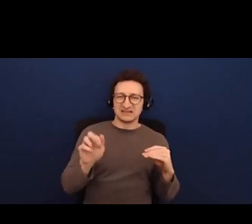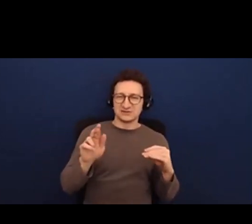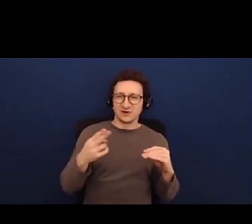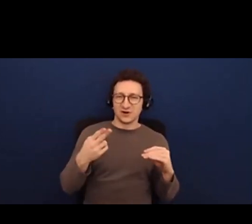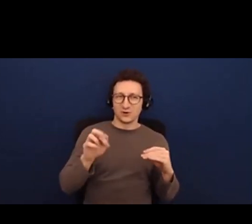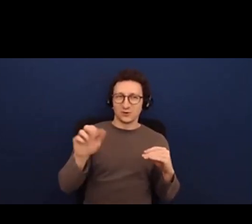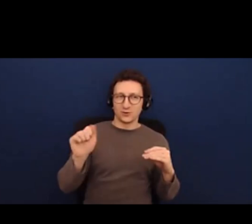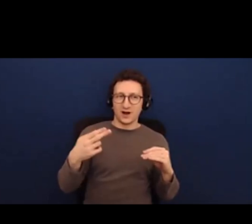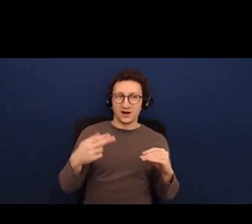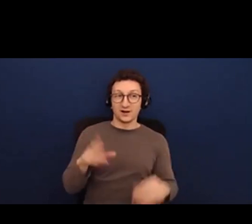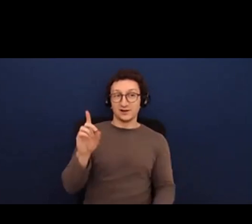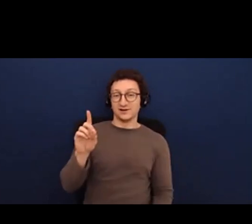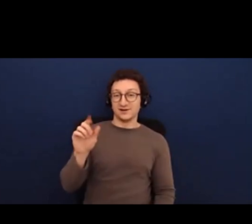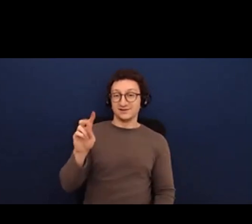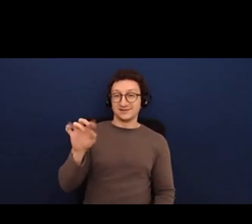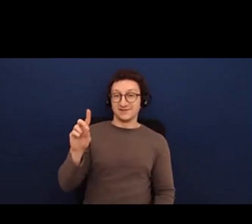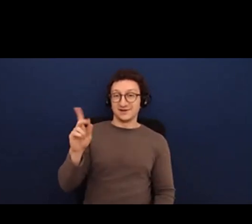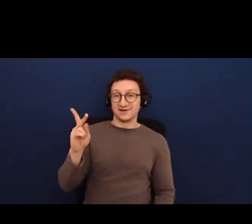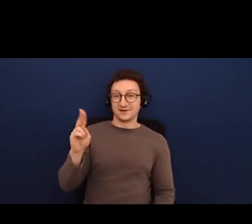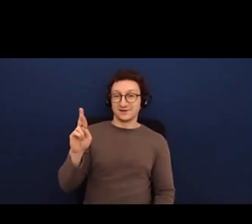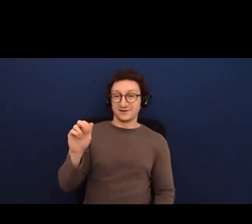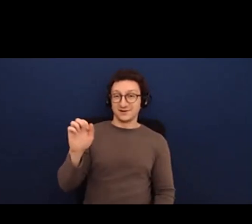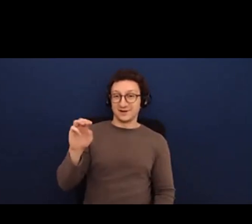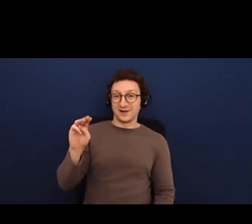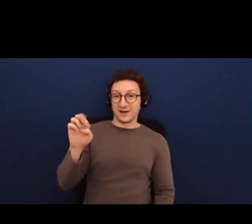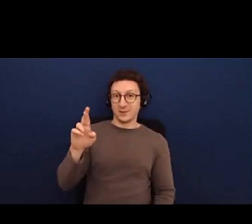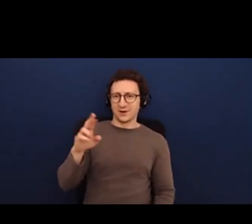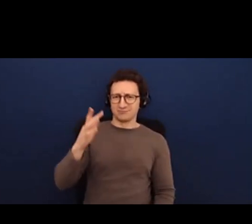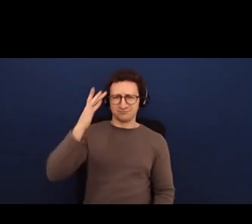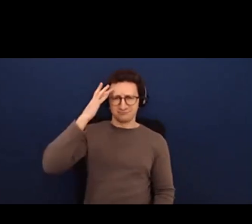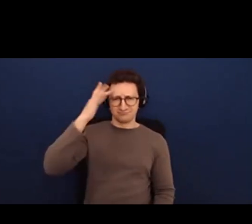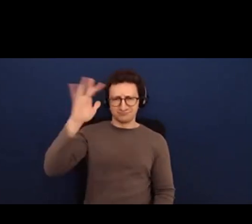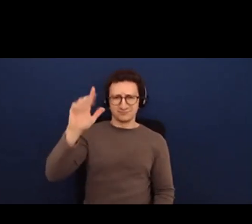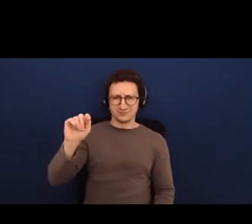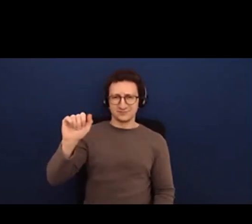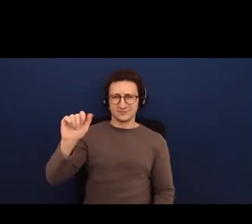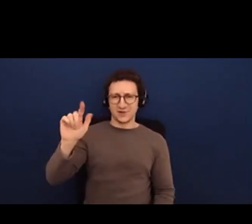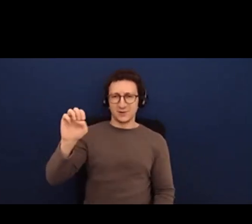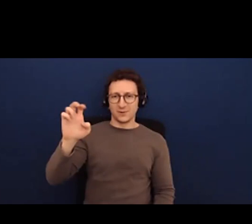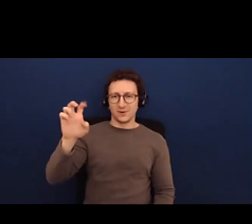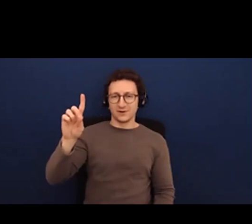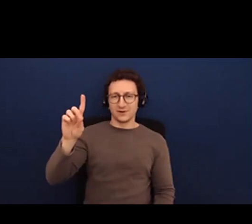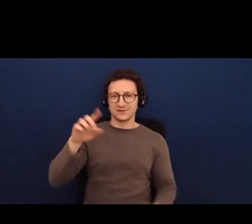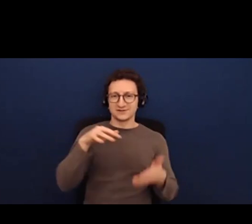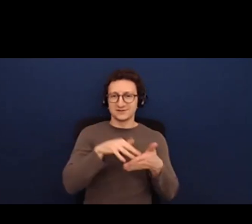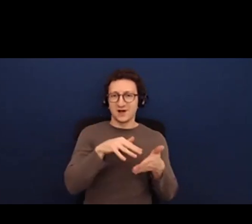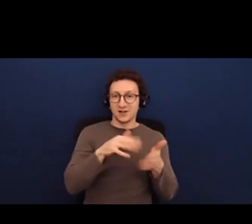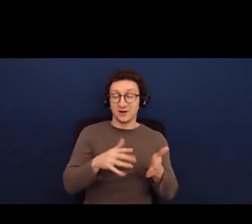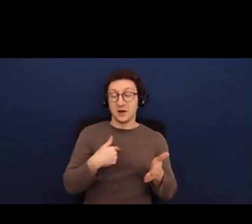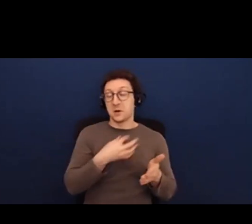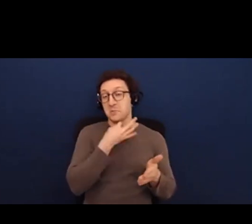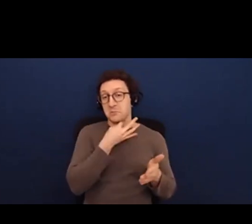great Talmudic scholar, and I would be interested sometime to talk about the rabbinic ideas on the